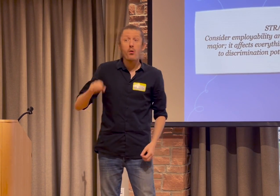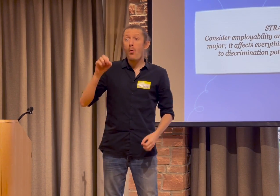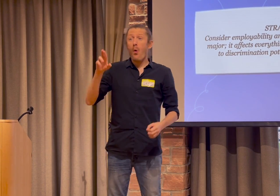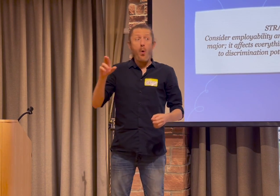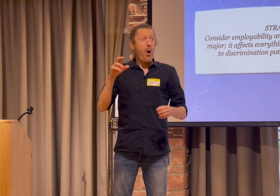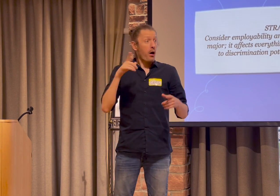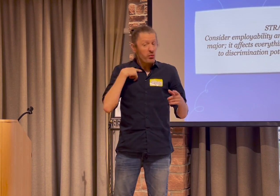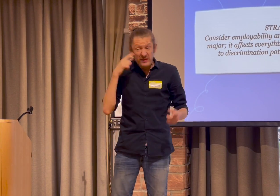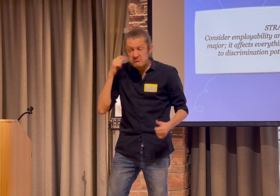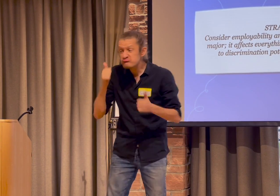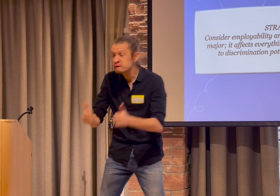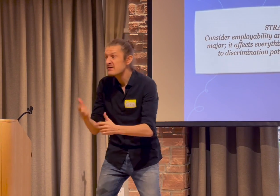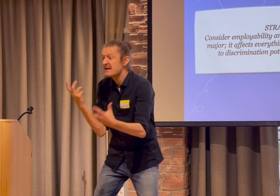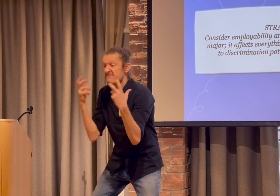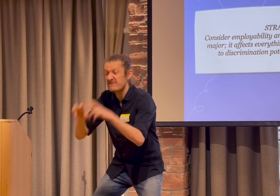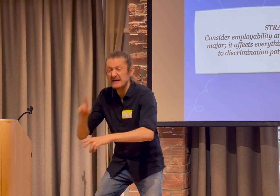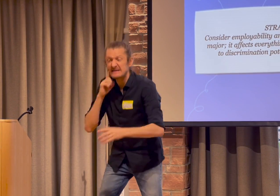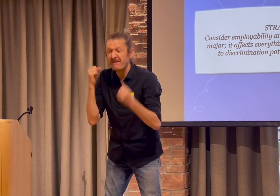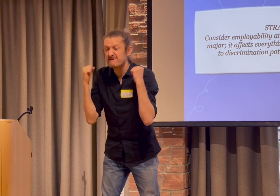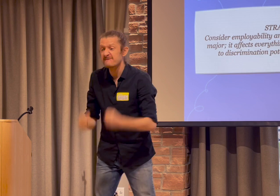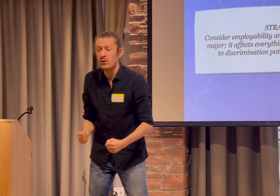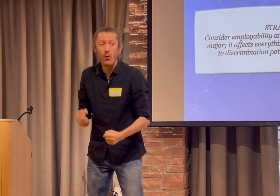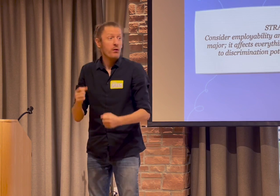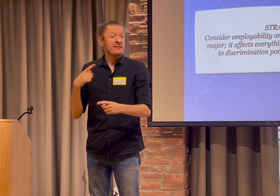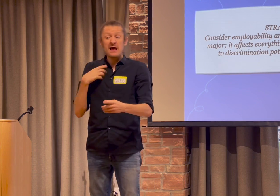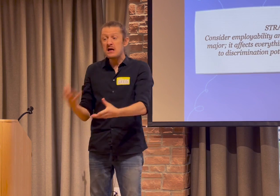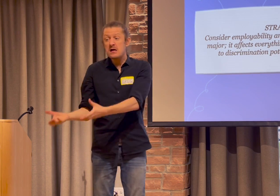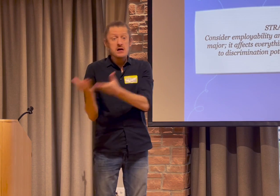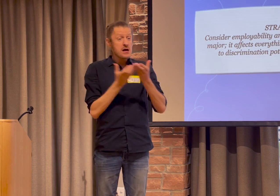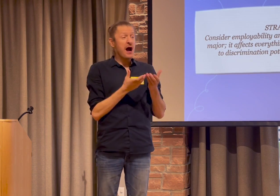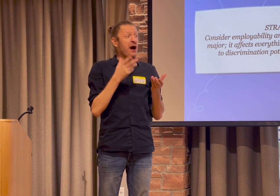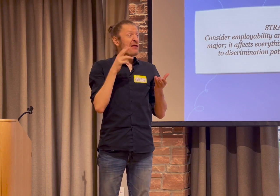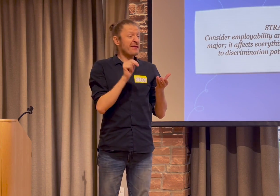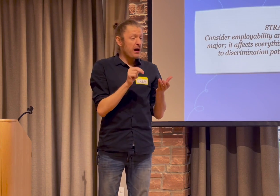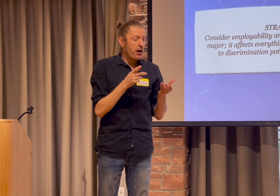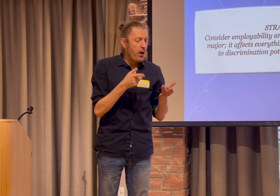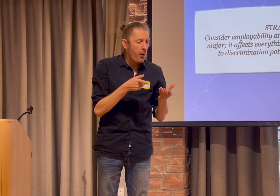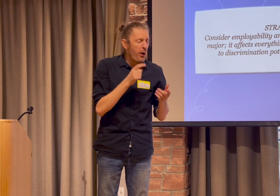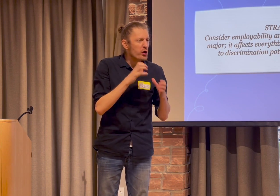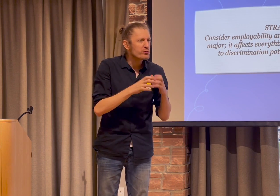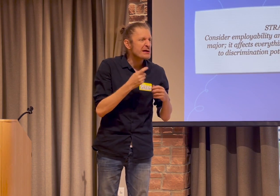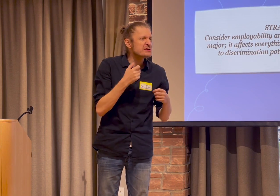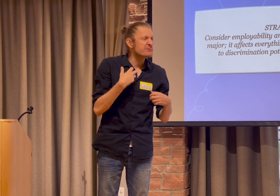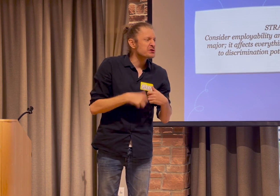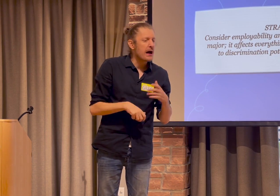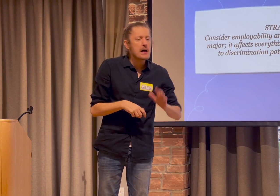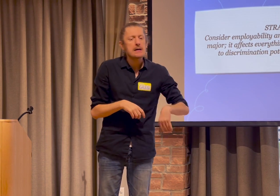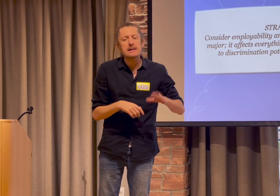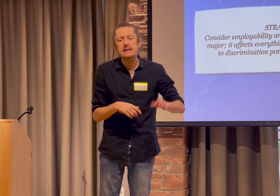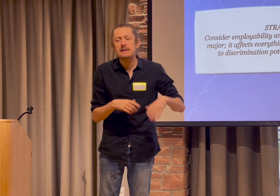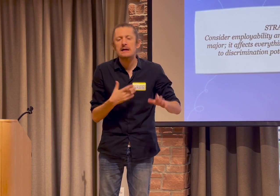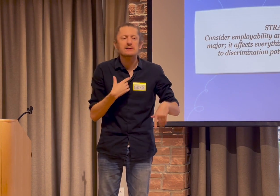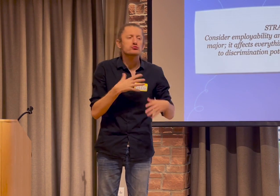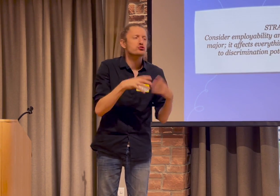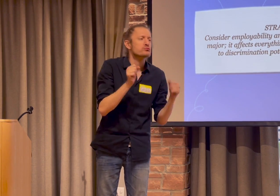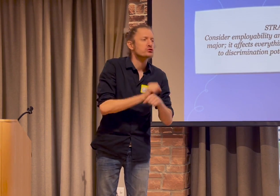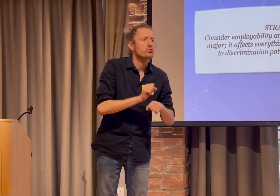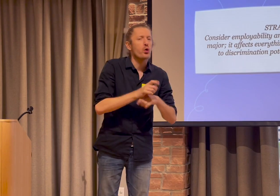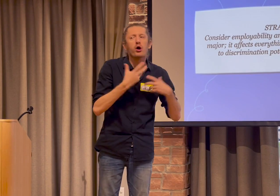see, oh, you're deaf, you can't do this job. Or, oh, you know, we're super excited, we're invested in you, and then they realize, oh, communication, it's not